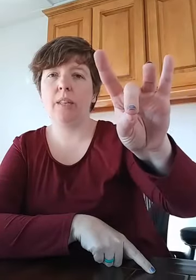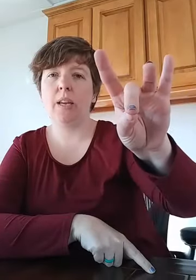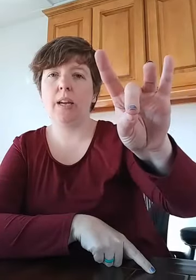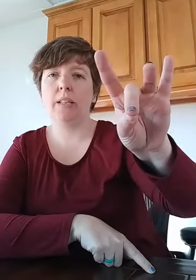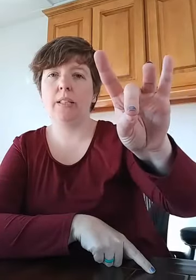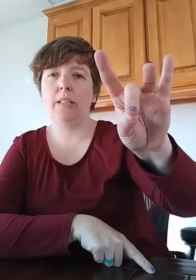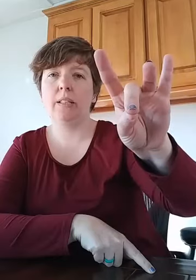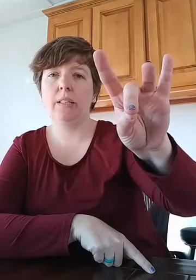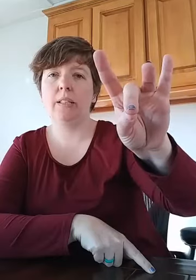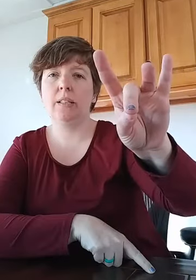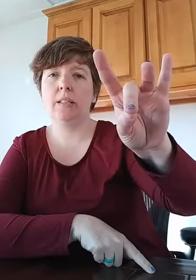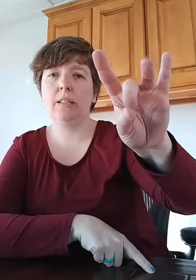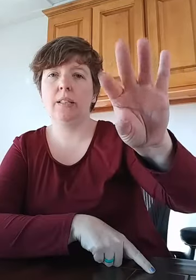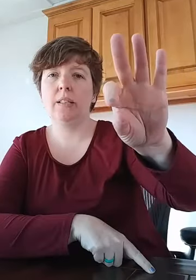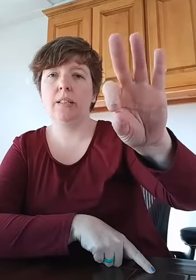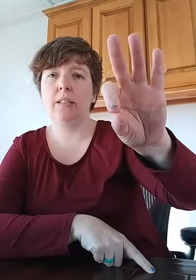8, 9,